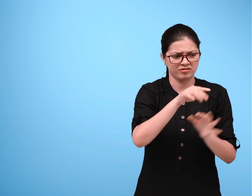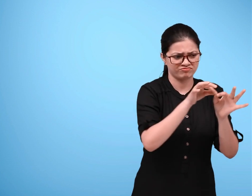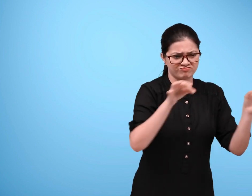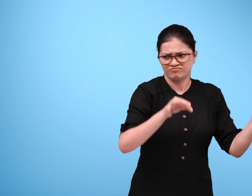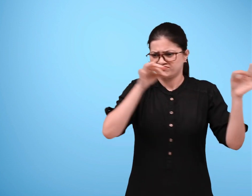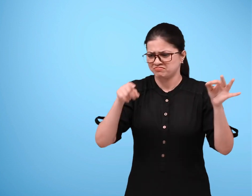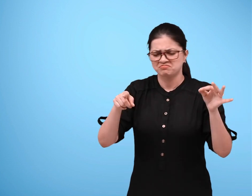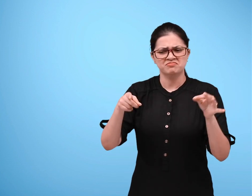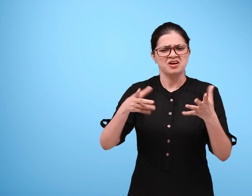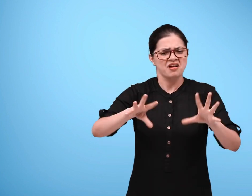distance?